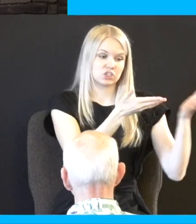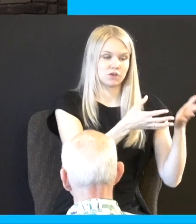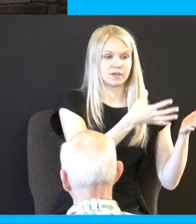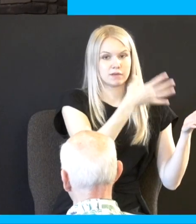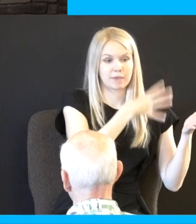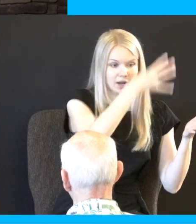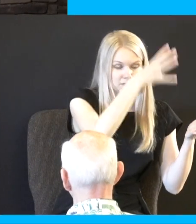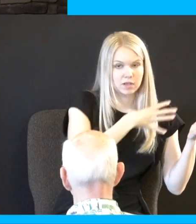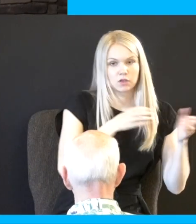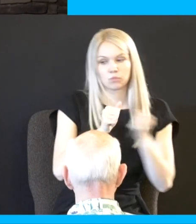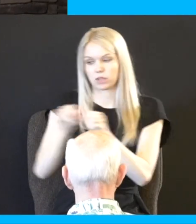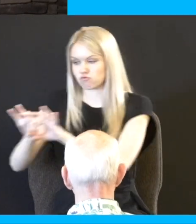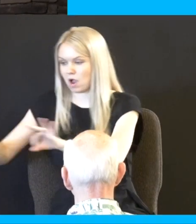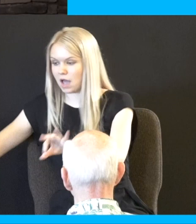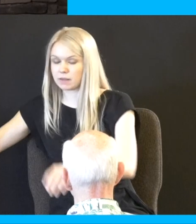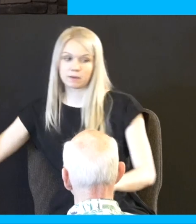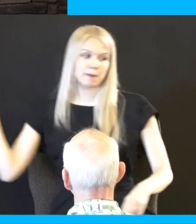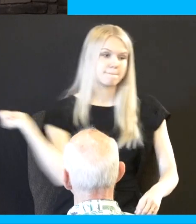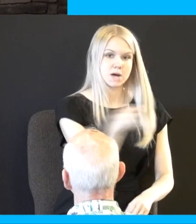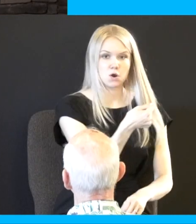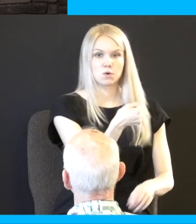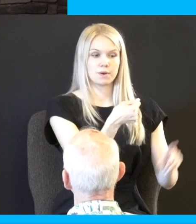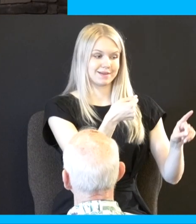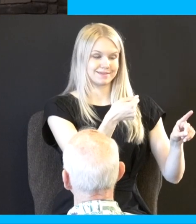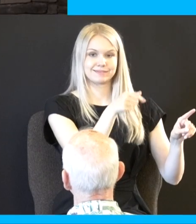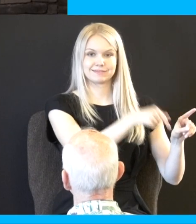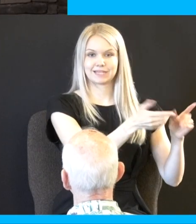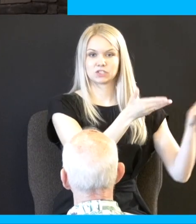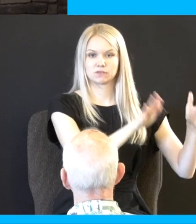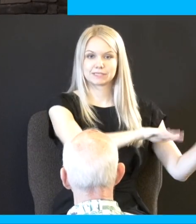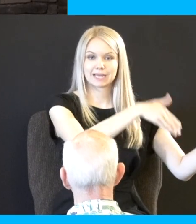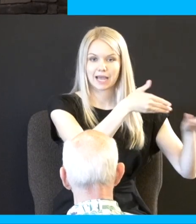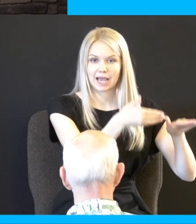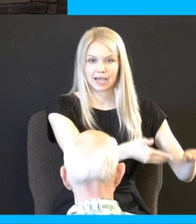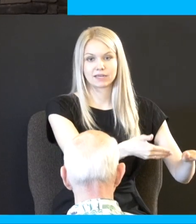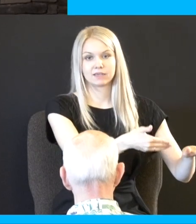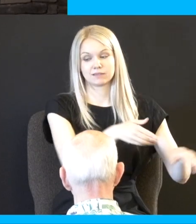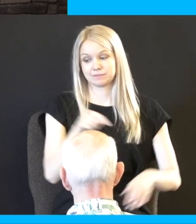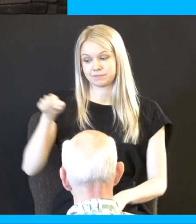rod and he die under his hand he shall be sorely or surely punished